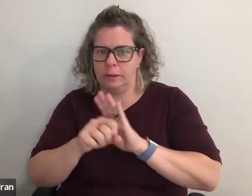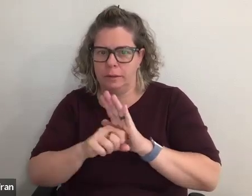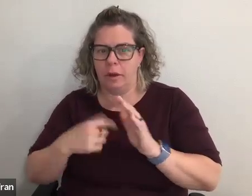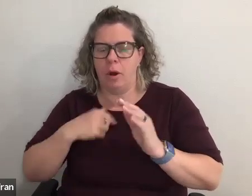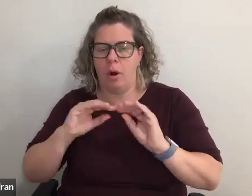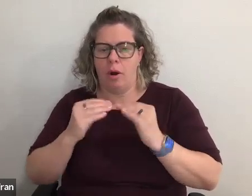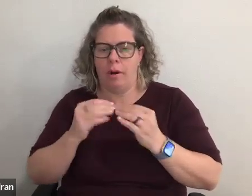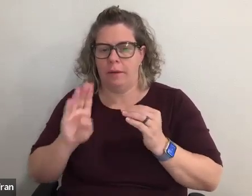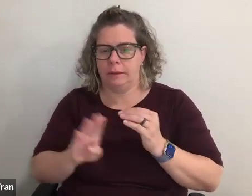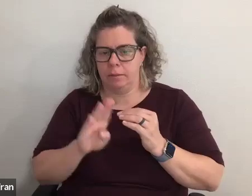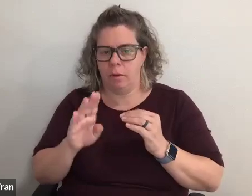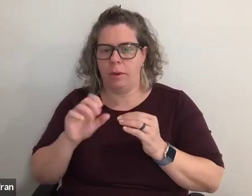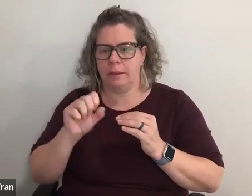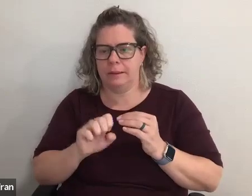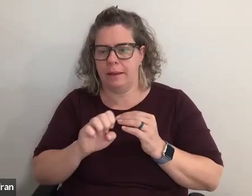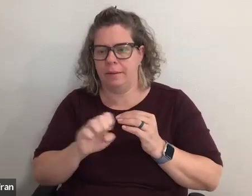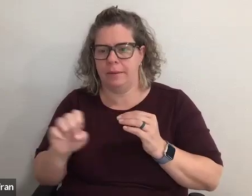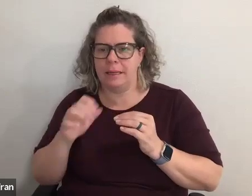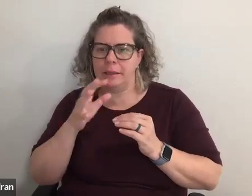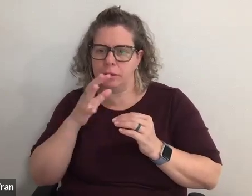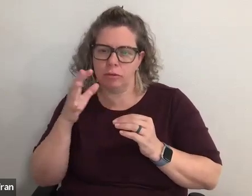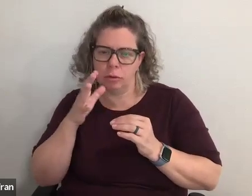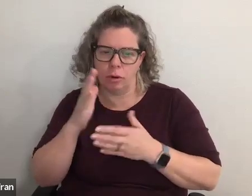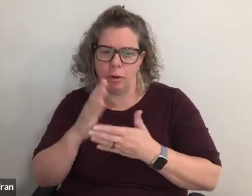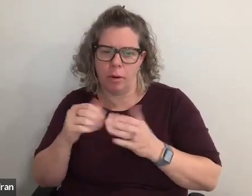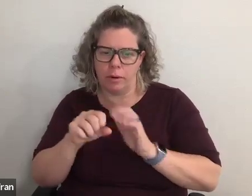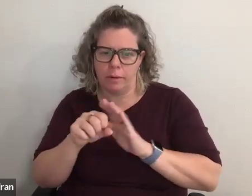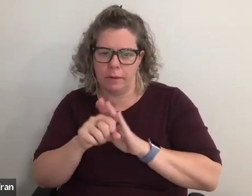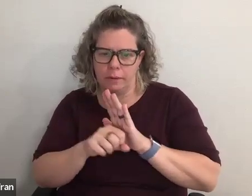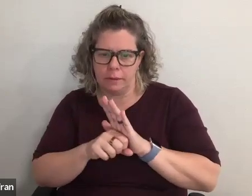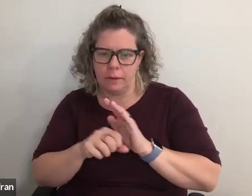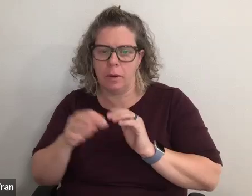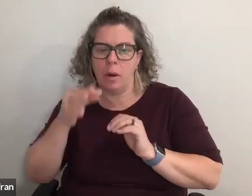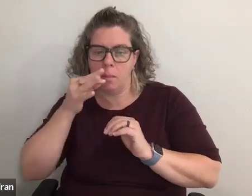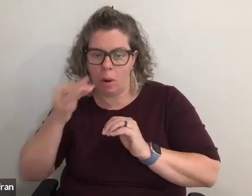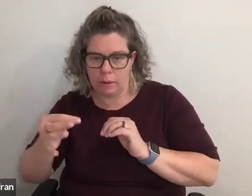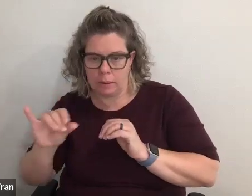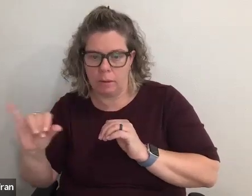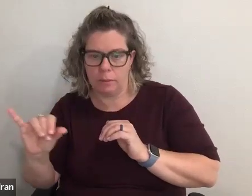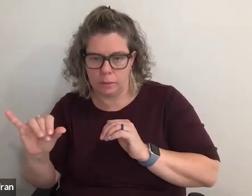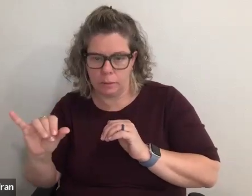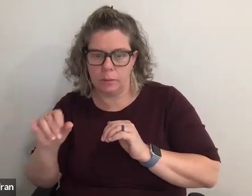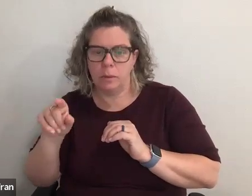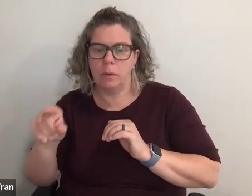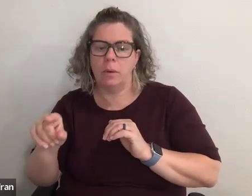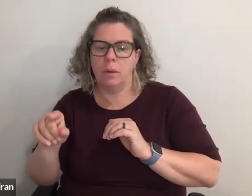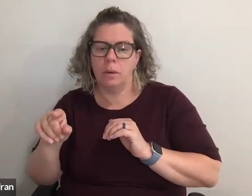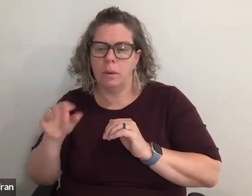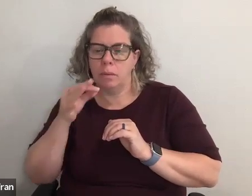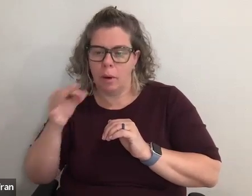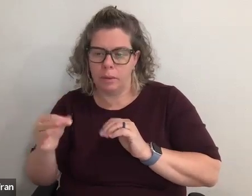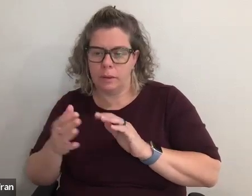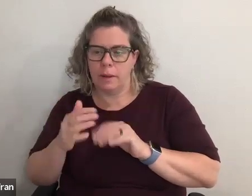and our teams are running the southeast rural part of the state, actually run out of Pocatello, and they